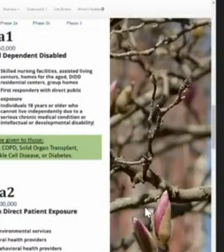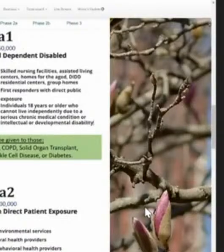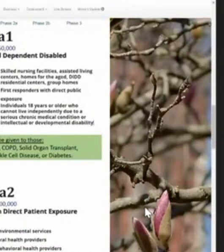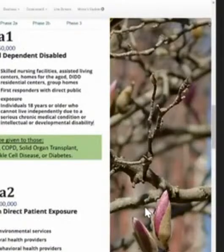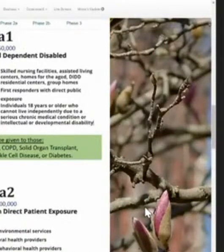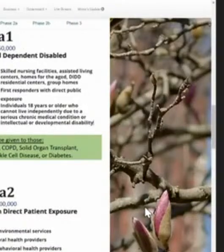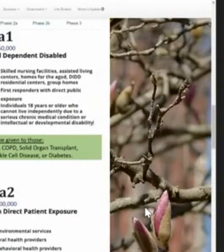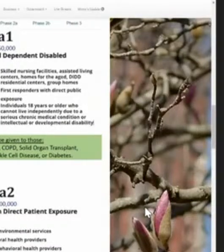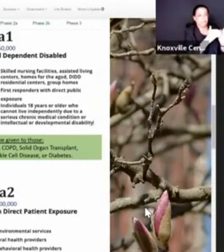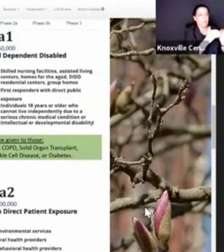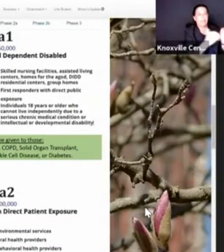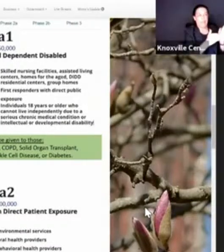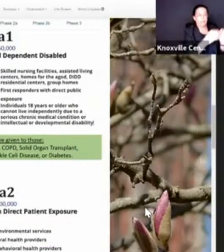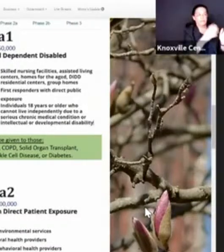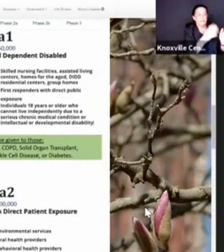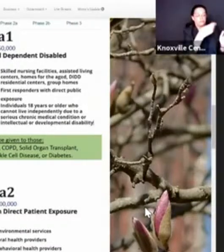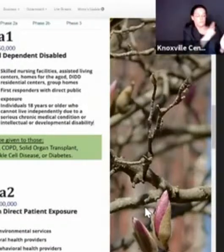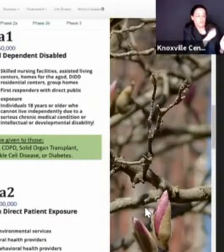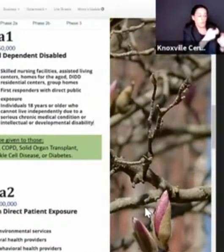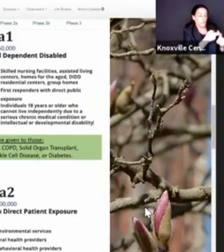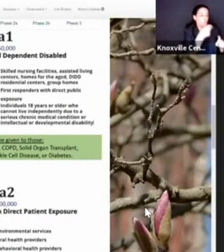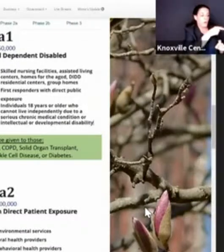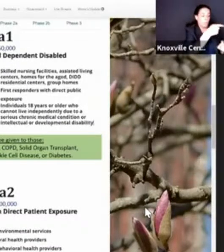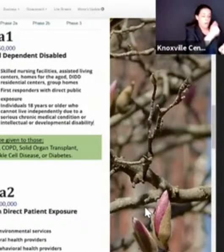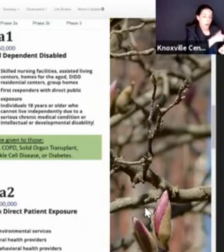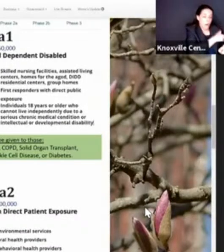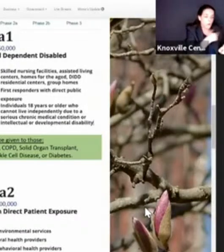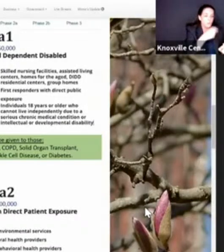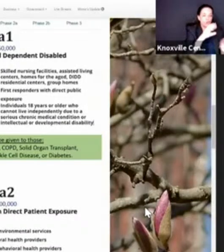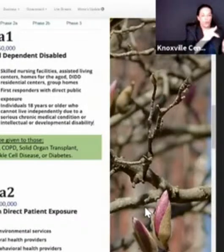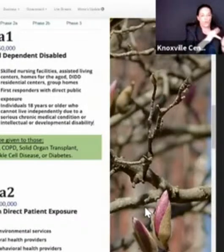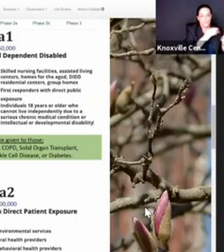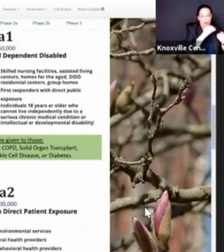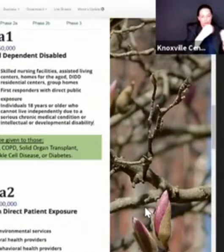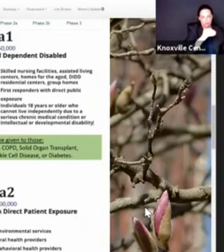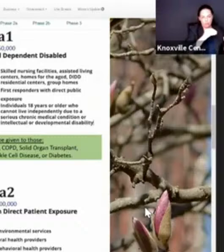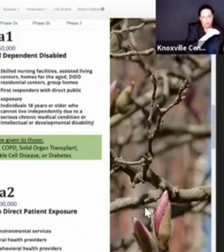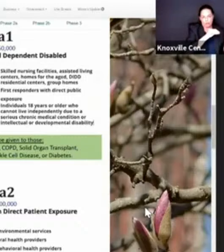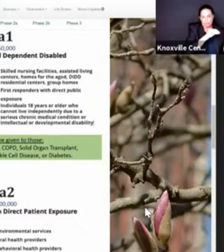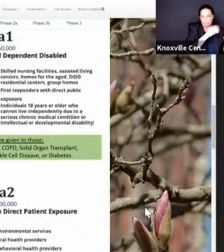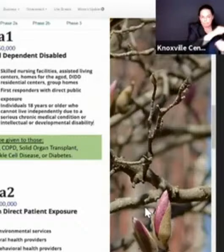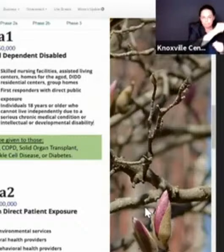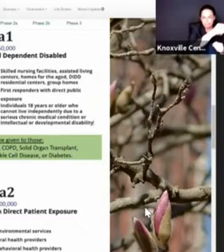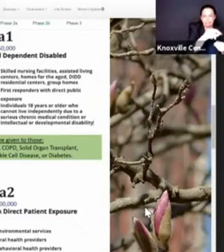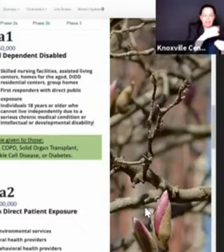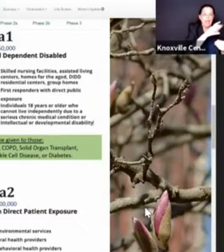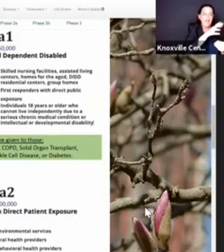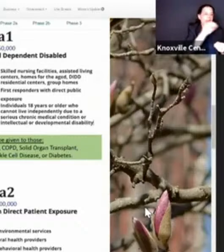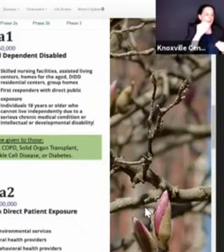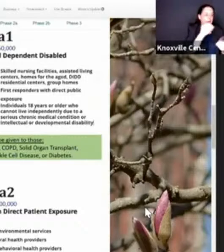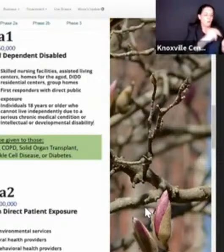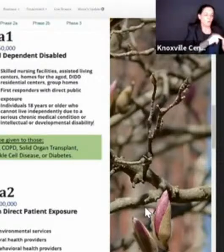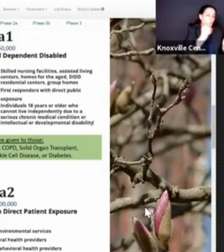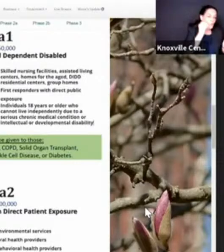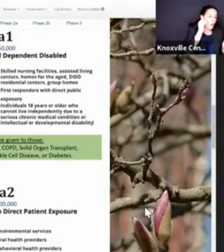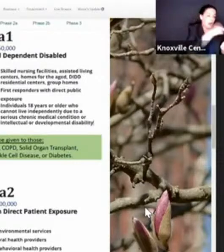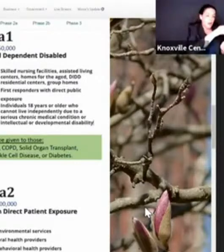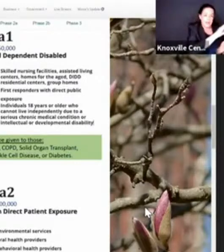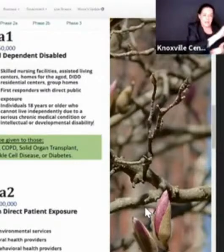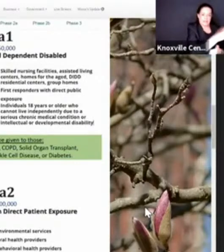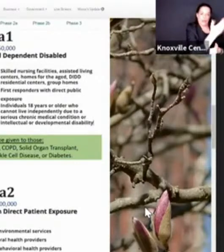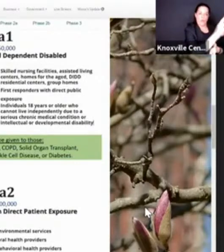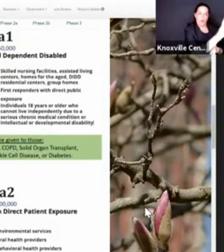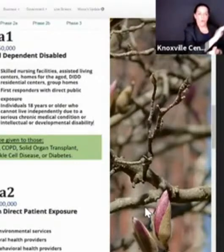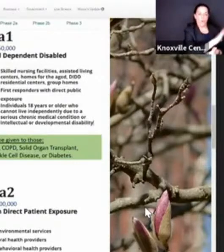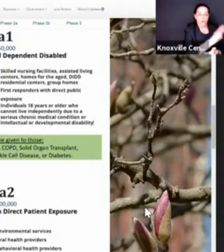and other corporate pharmacies as a part of their federal partnership with long-term care facilities. We continue to vaccinate in the